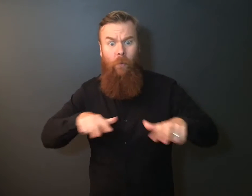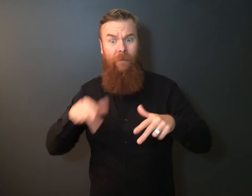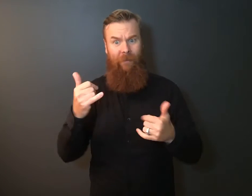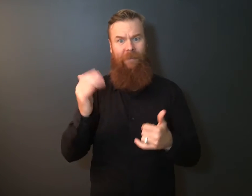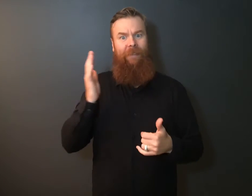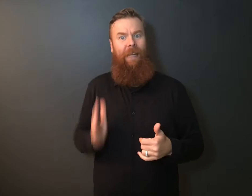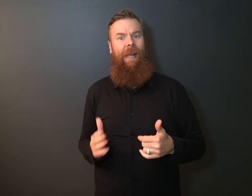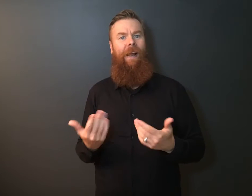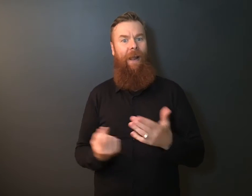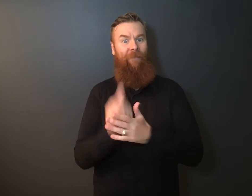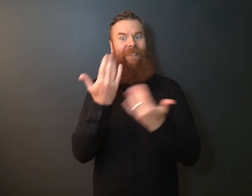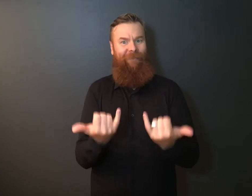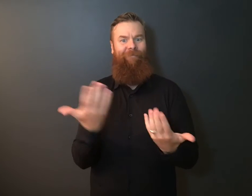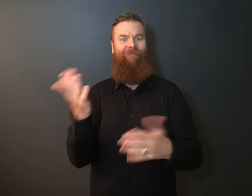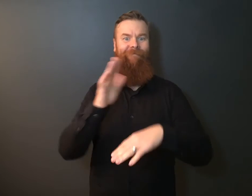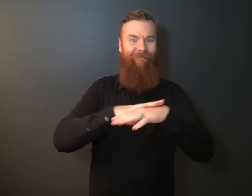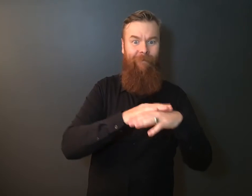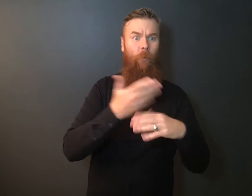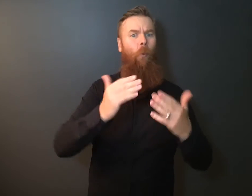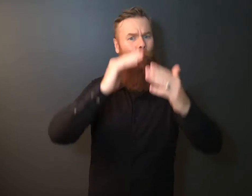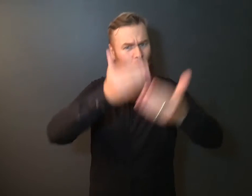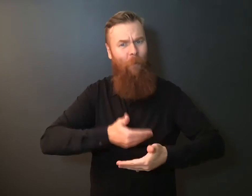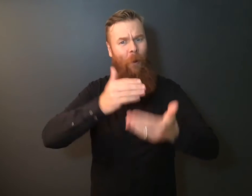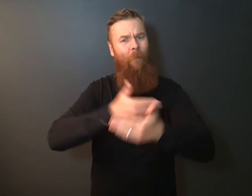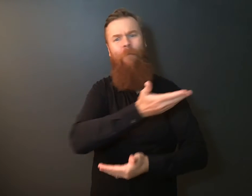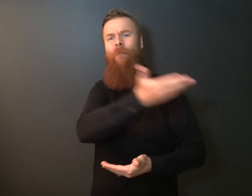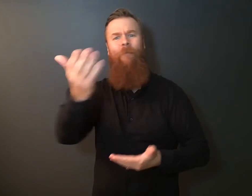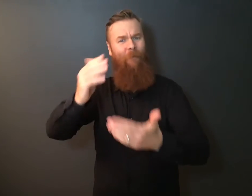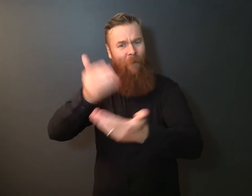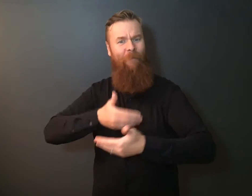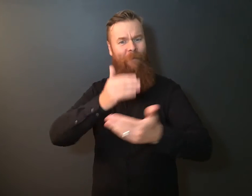Today, we have different objectives for this session with great speakers.